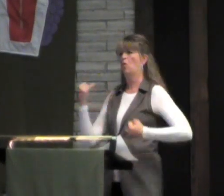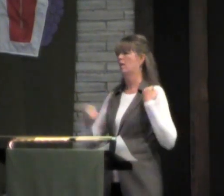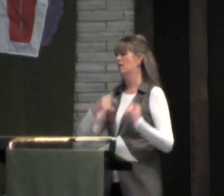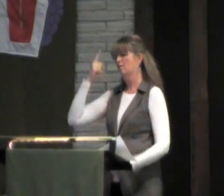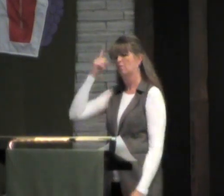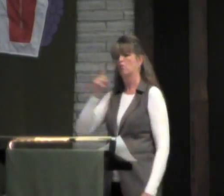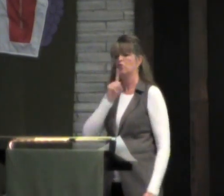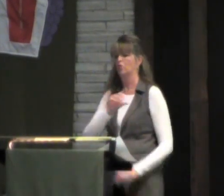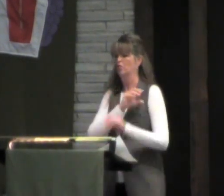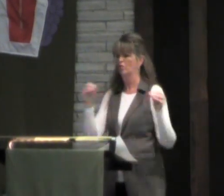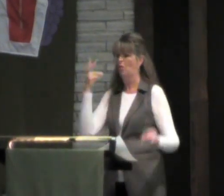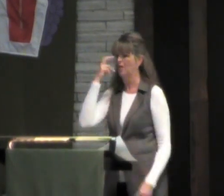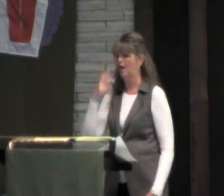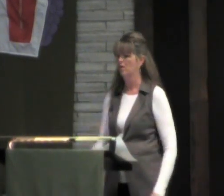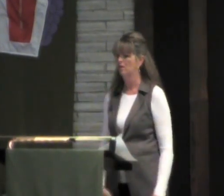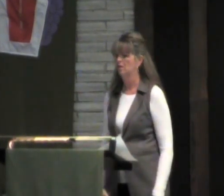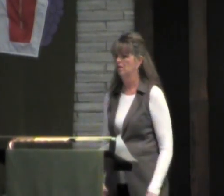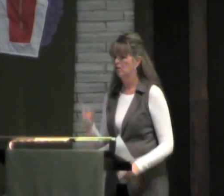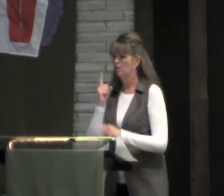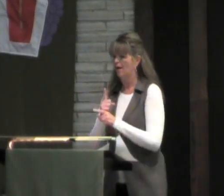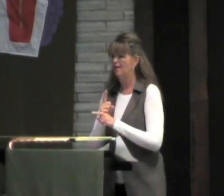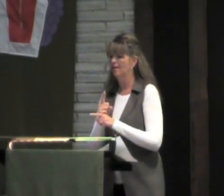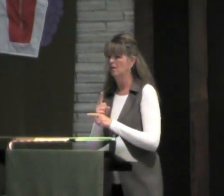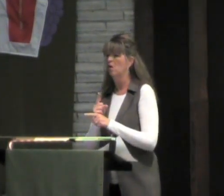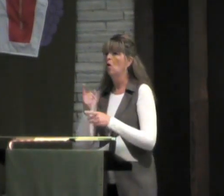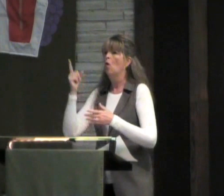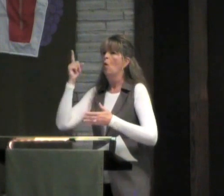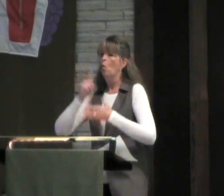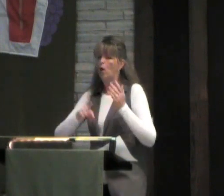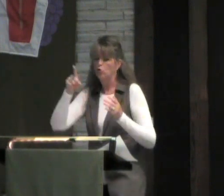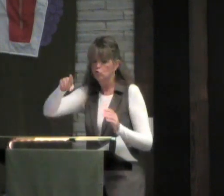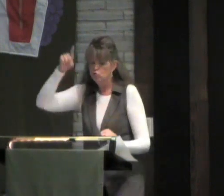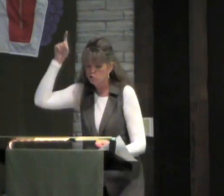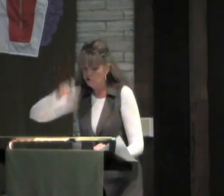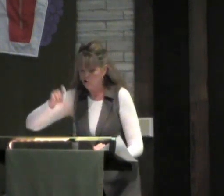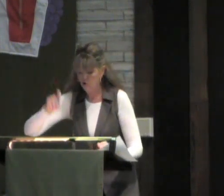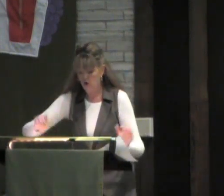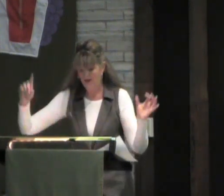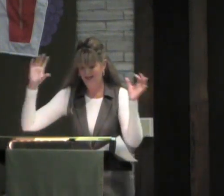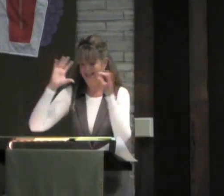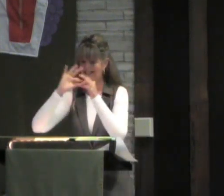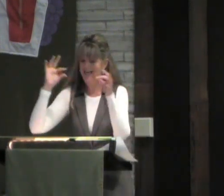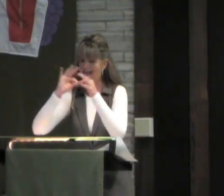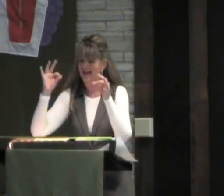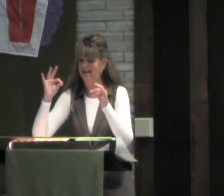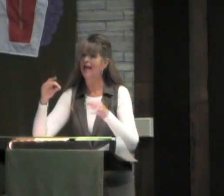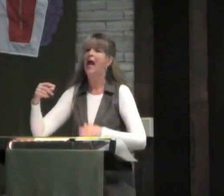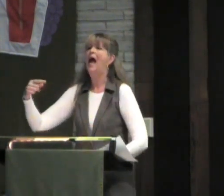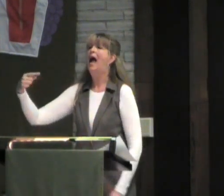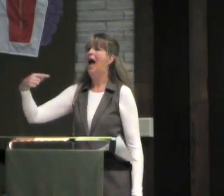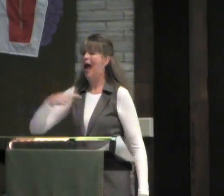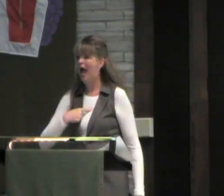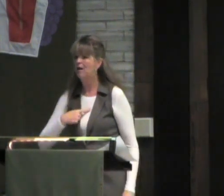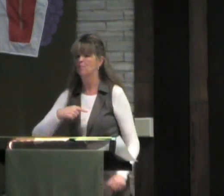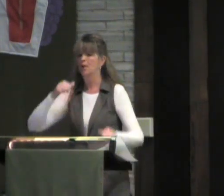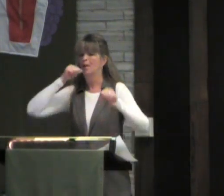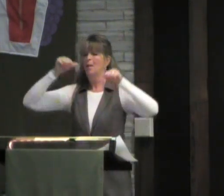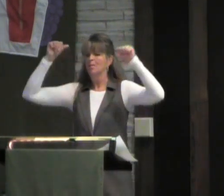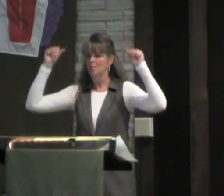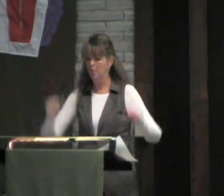our joy, for sure. There's no doubt, right? So what you should be saying is, I